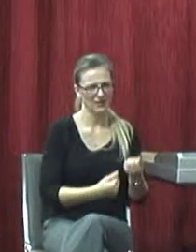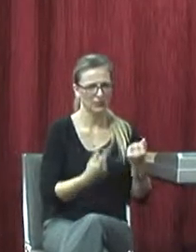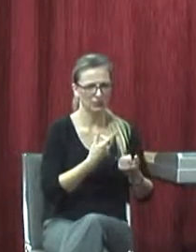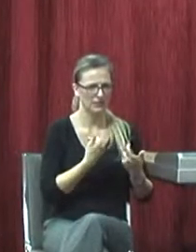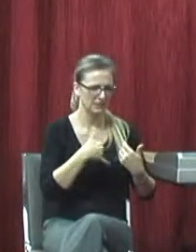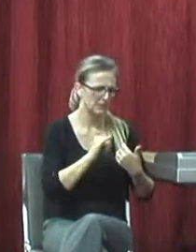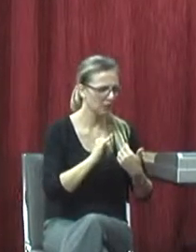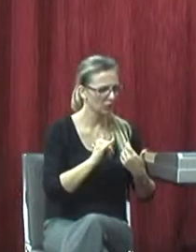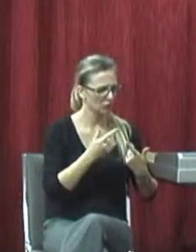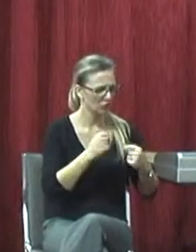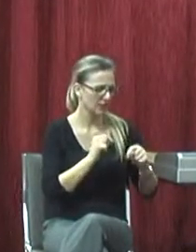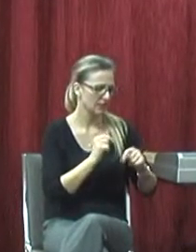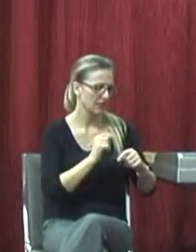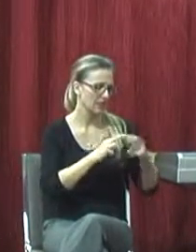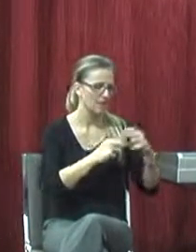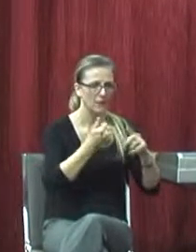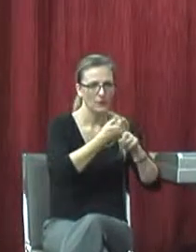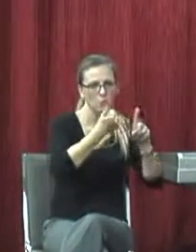around trying to build their own empire.